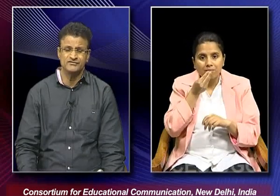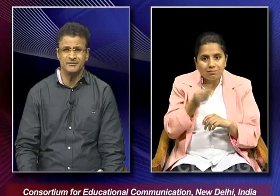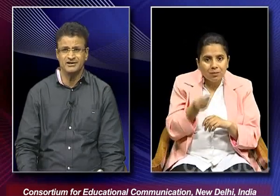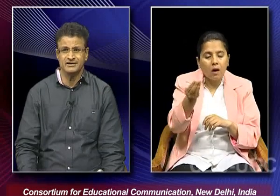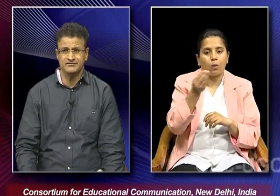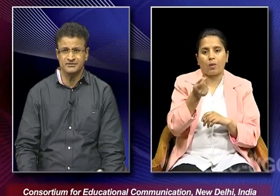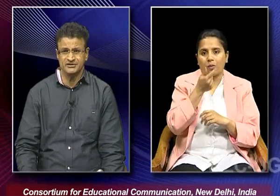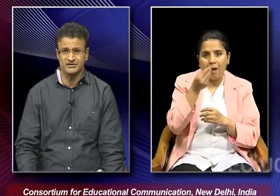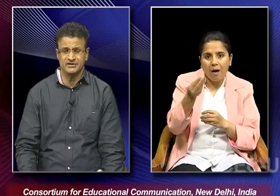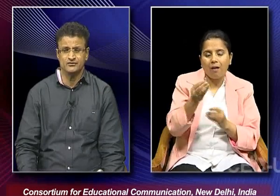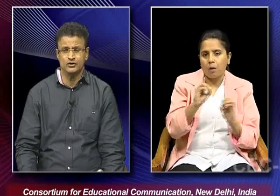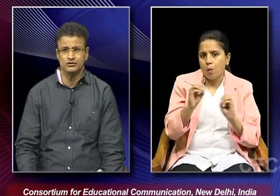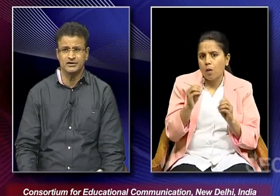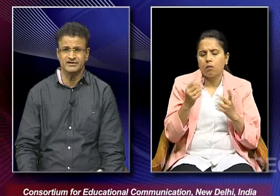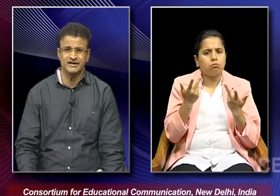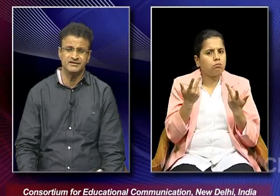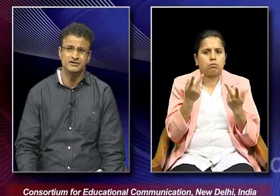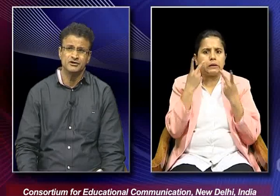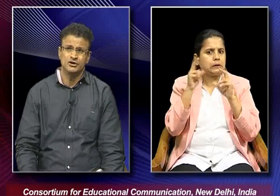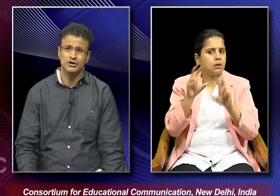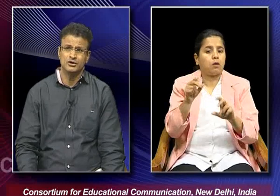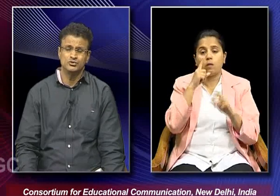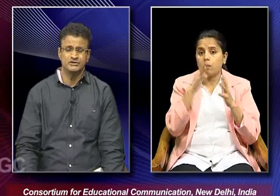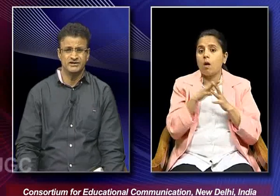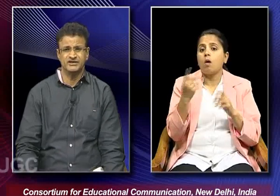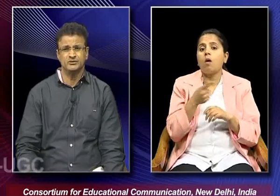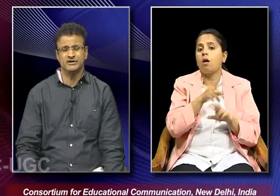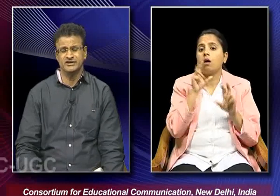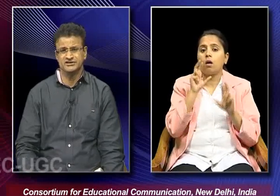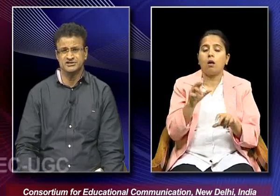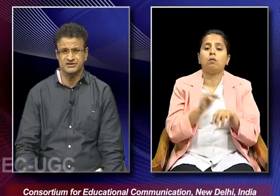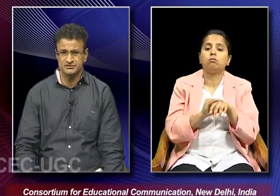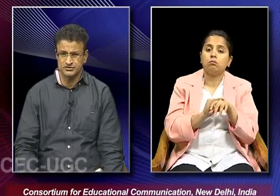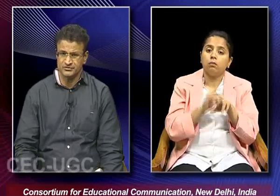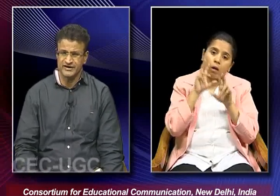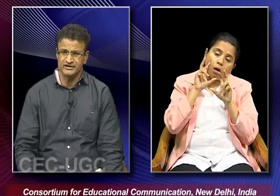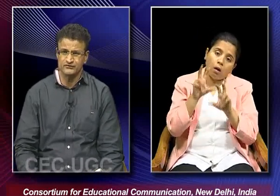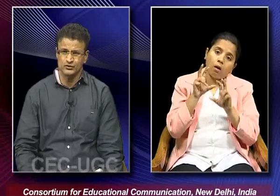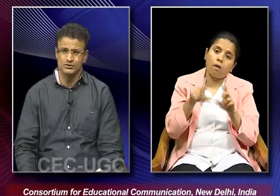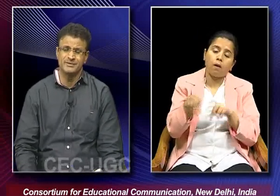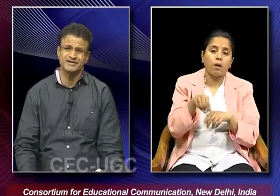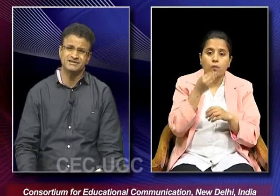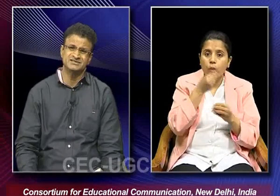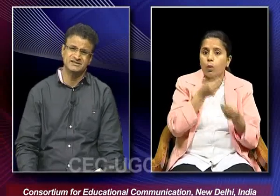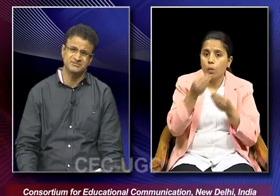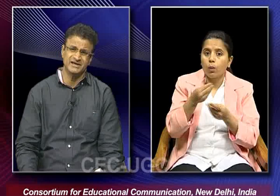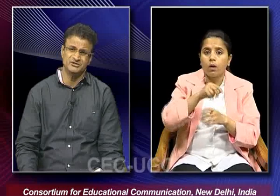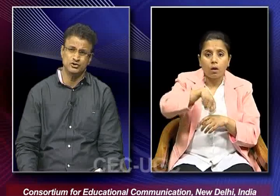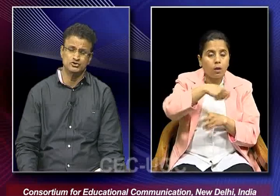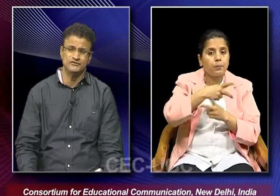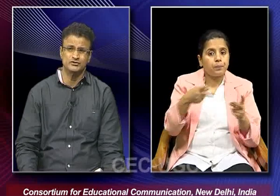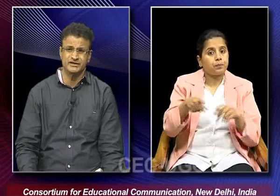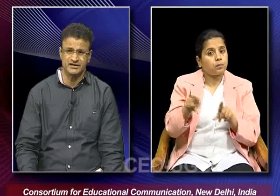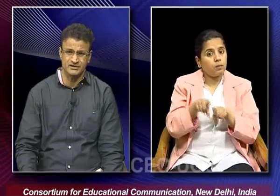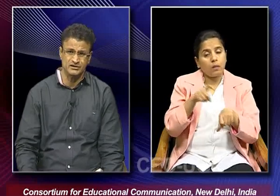of the family, and women, they have to not only attend to their day-to-day needs in terms of providing food, but at the same time they